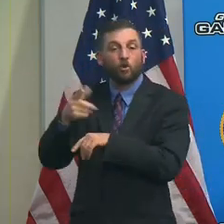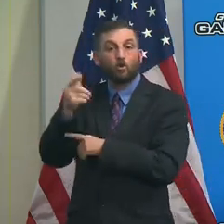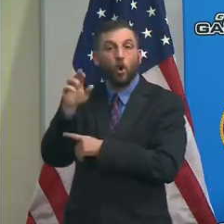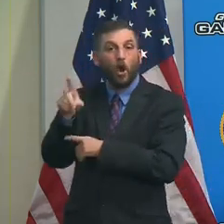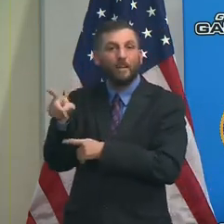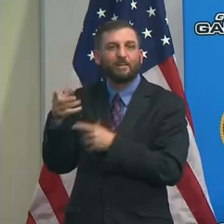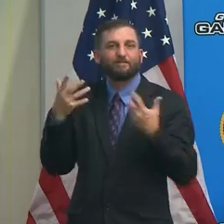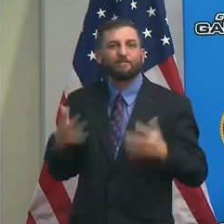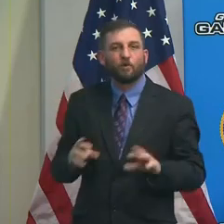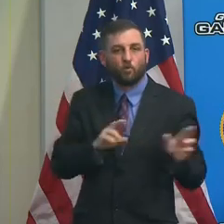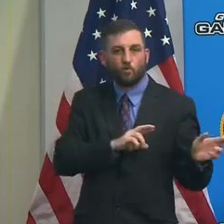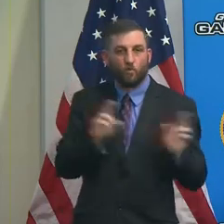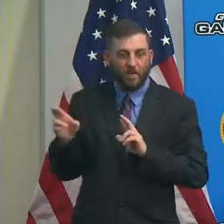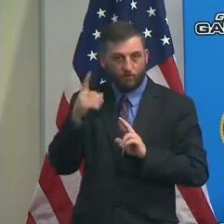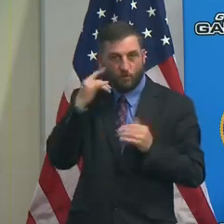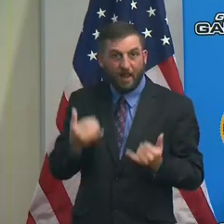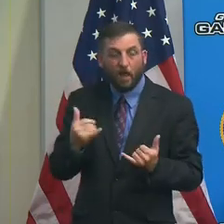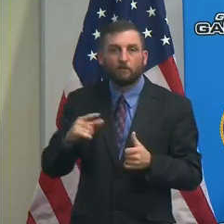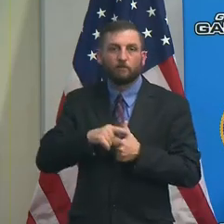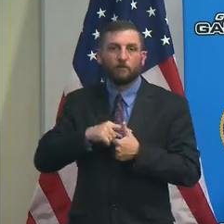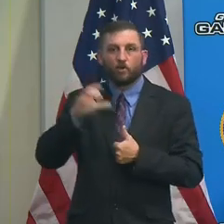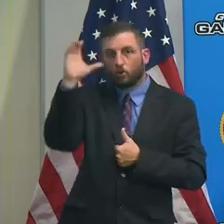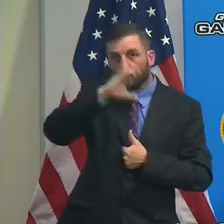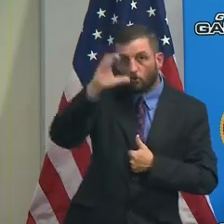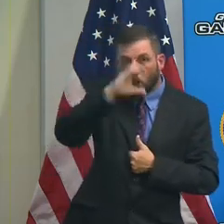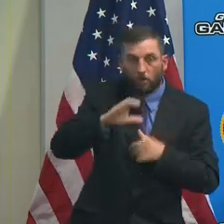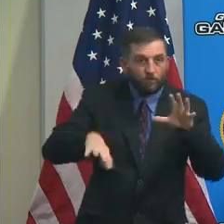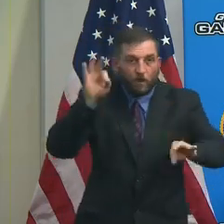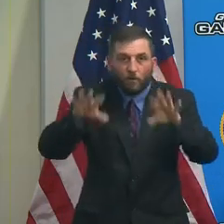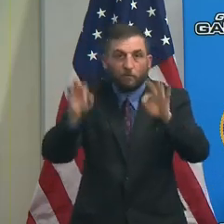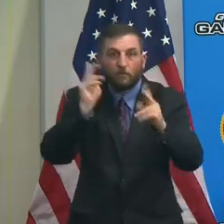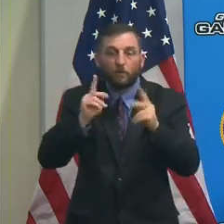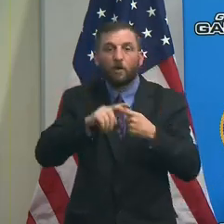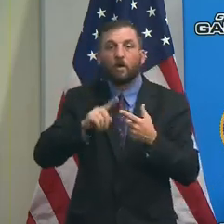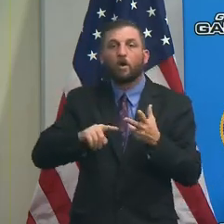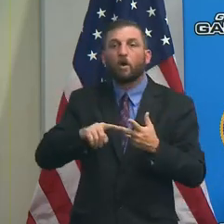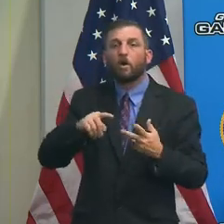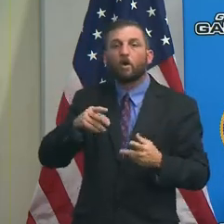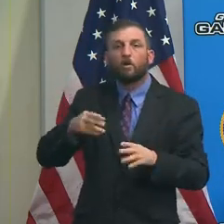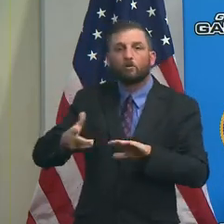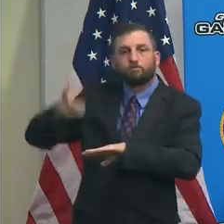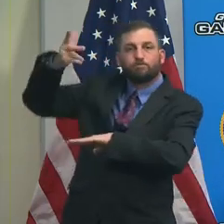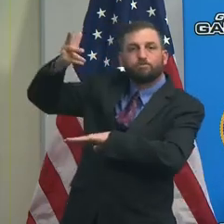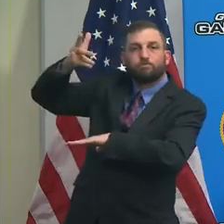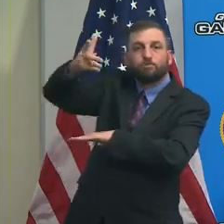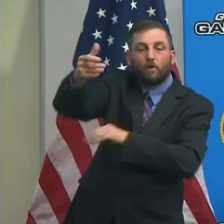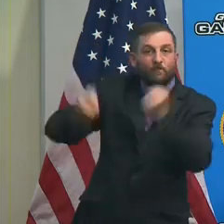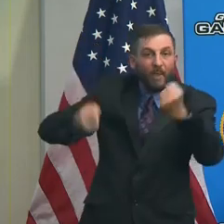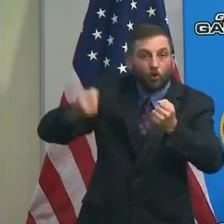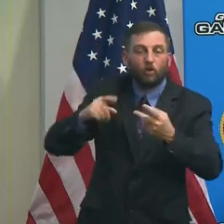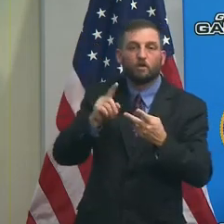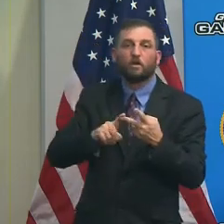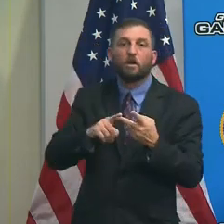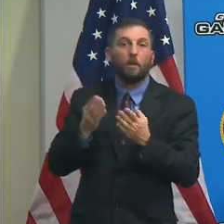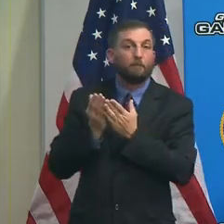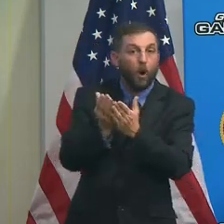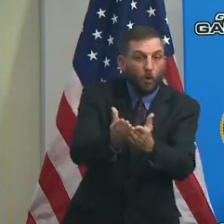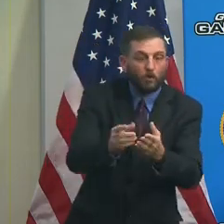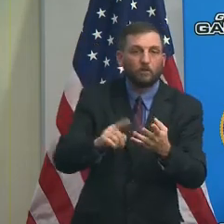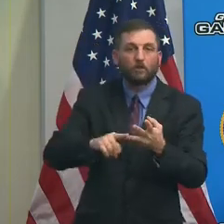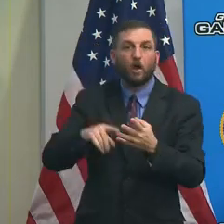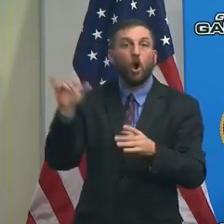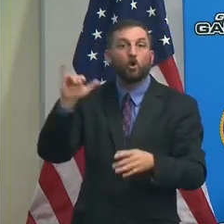now. So it's search and rescue with high water vehicles, with boats, and also with